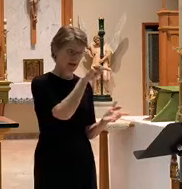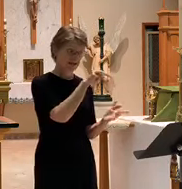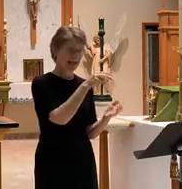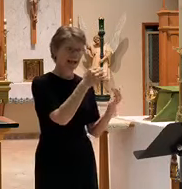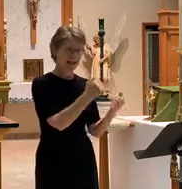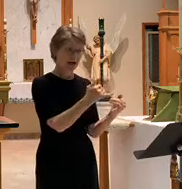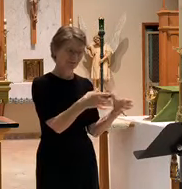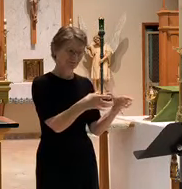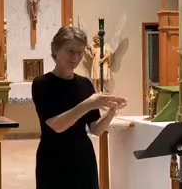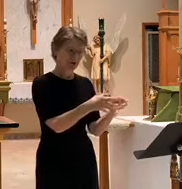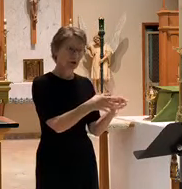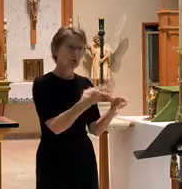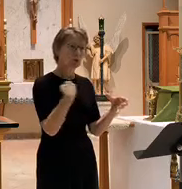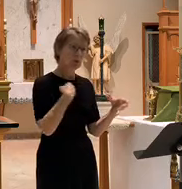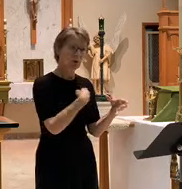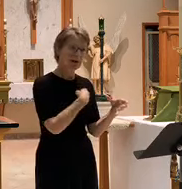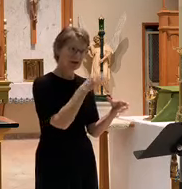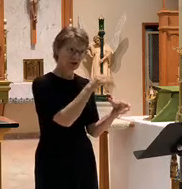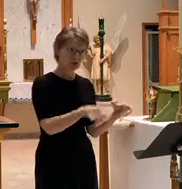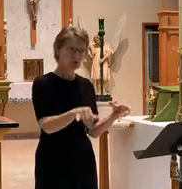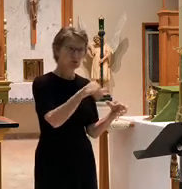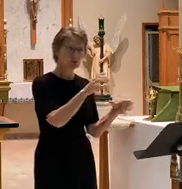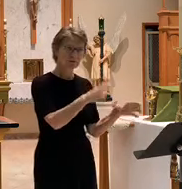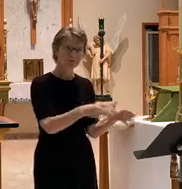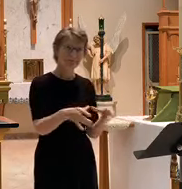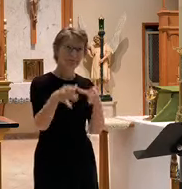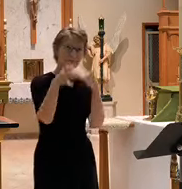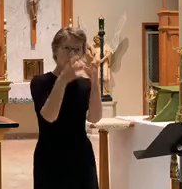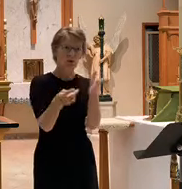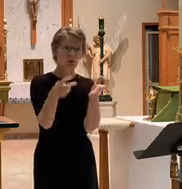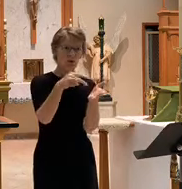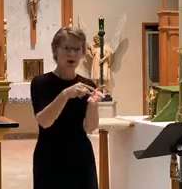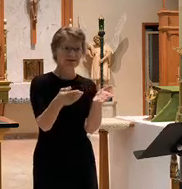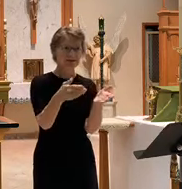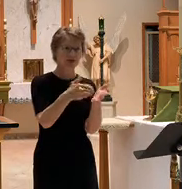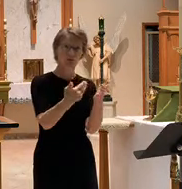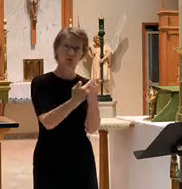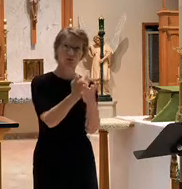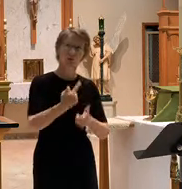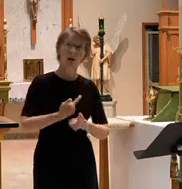glory of the Father, we too might live in newness of life.